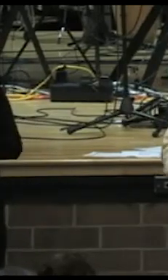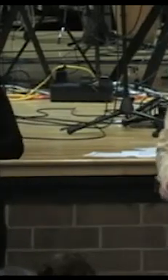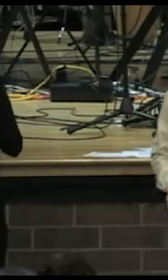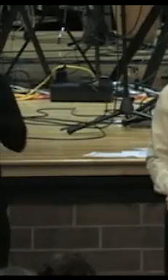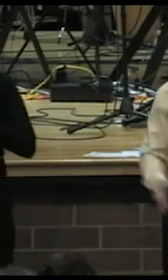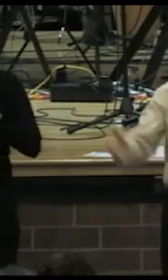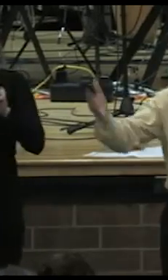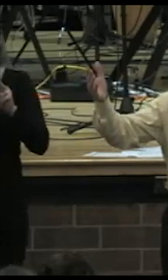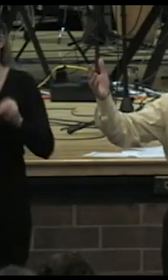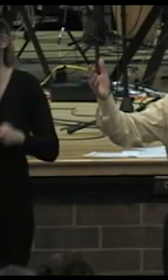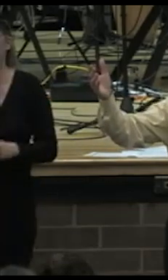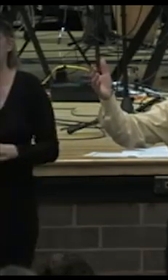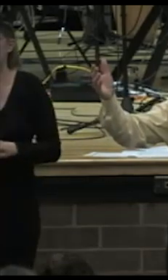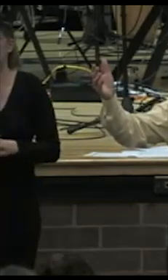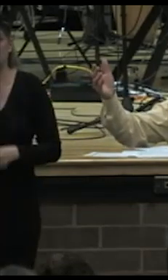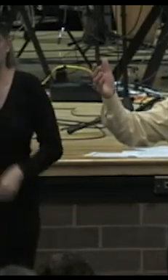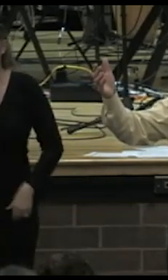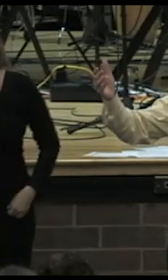desire for you?